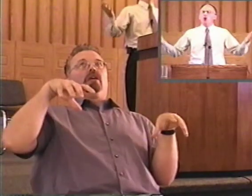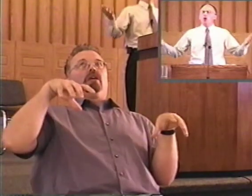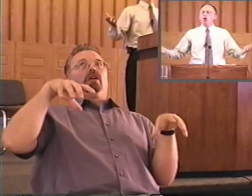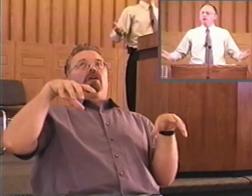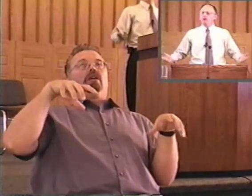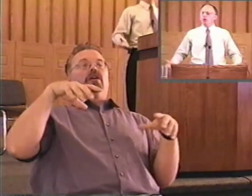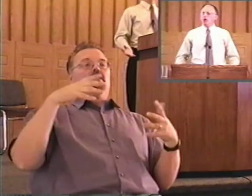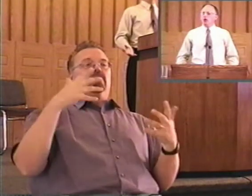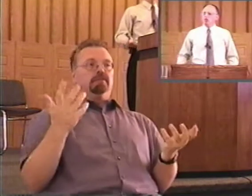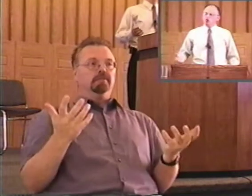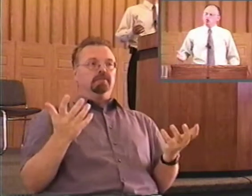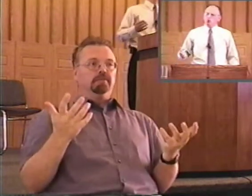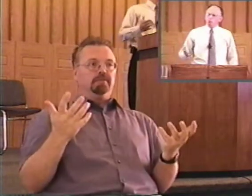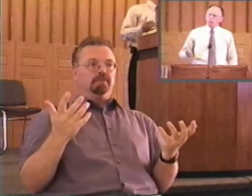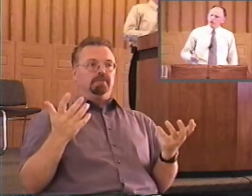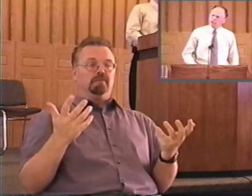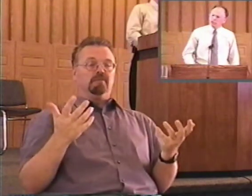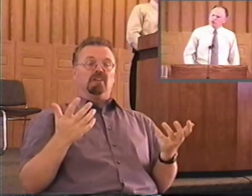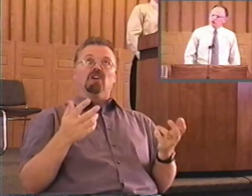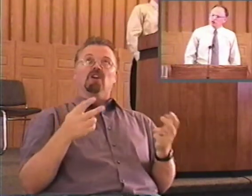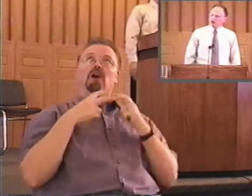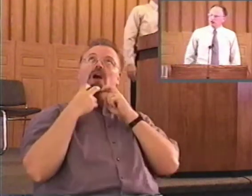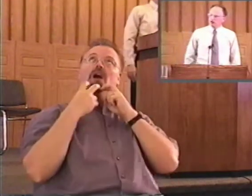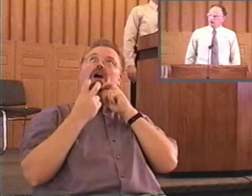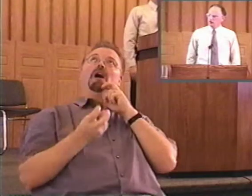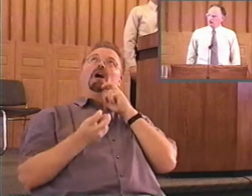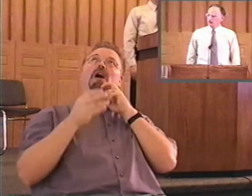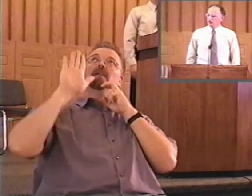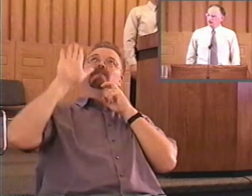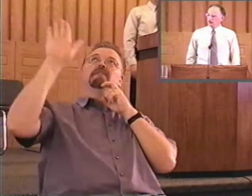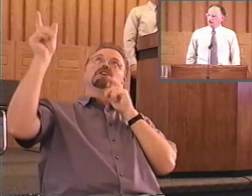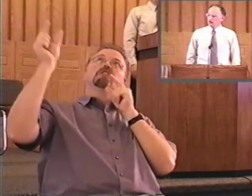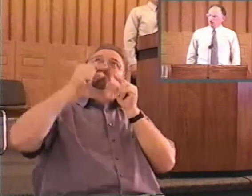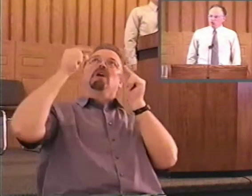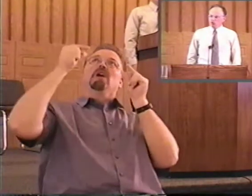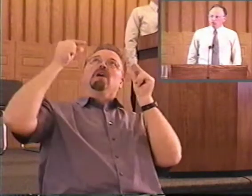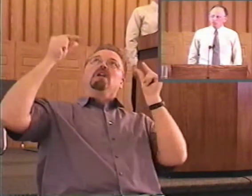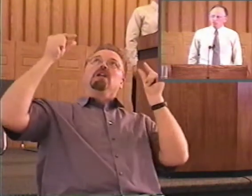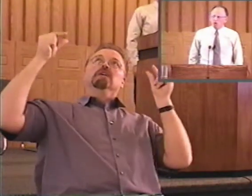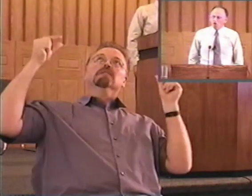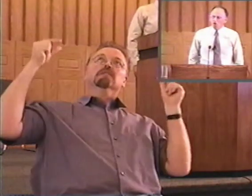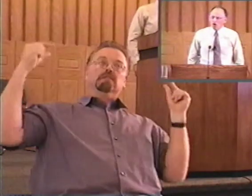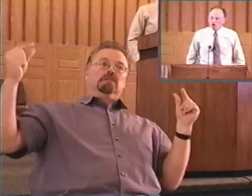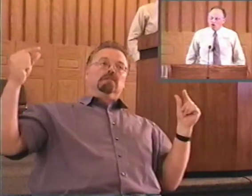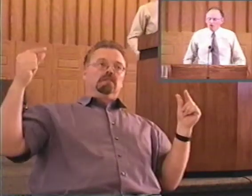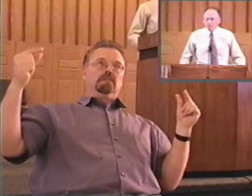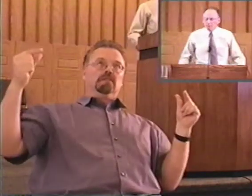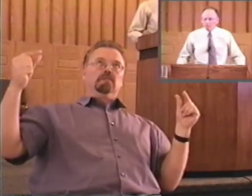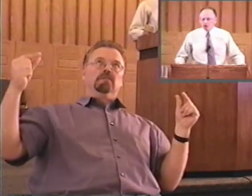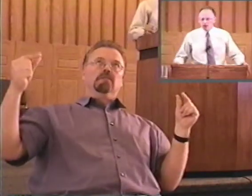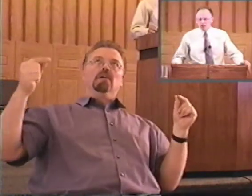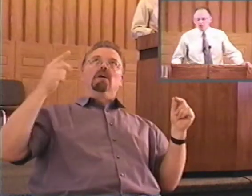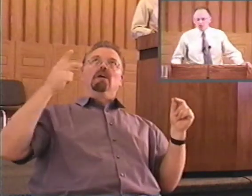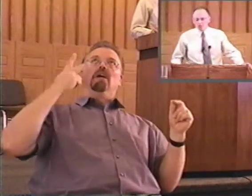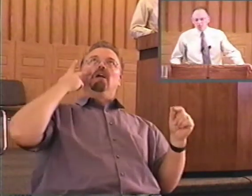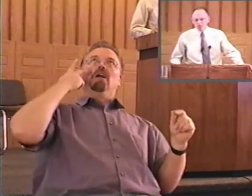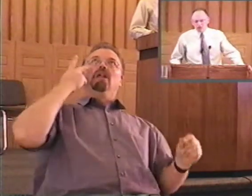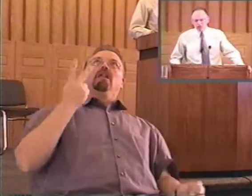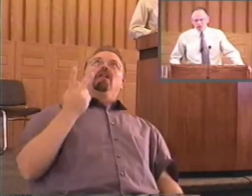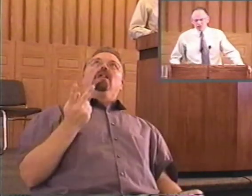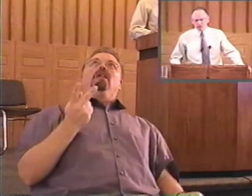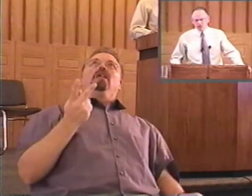Are you in awe of God's greatness? Are you in awe of